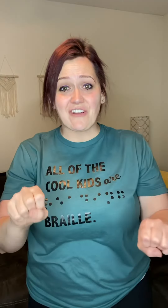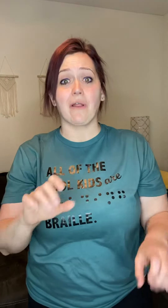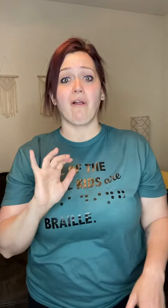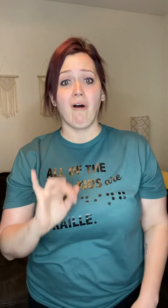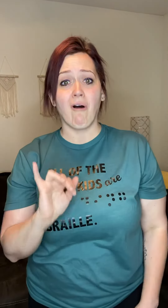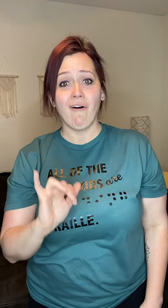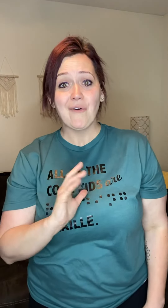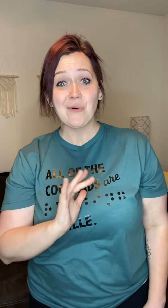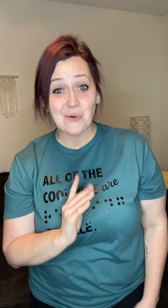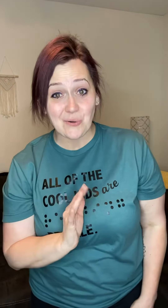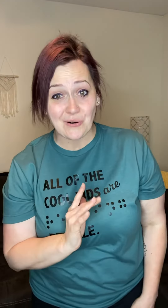station. Cool.